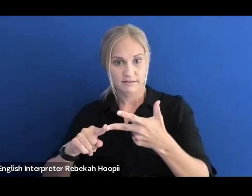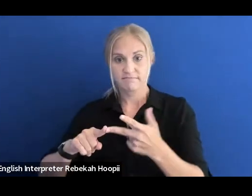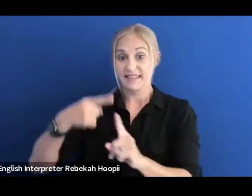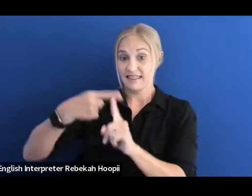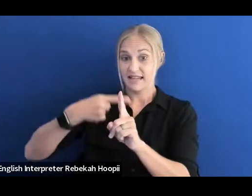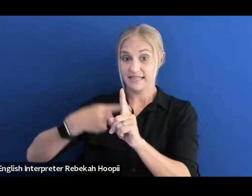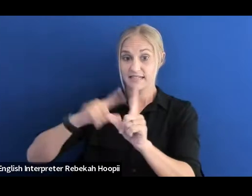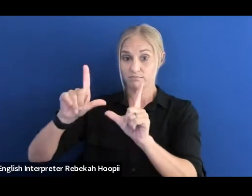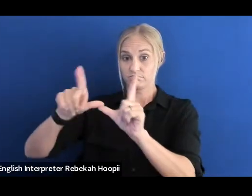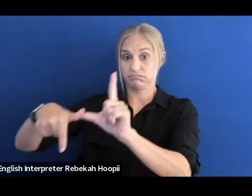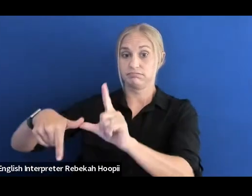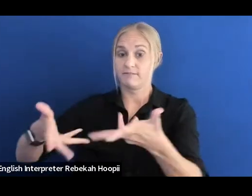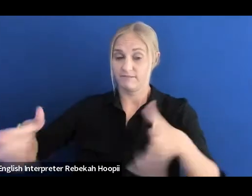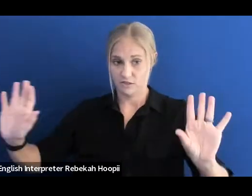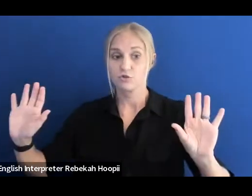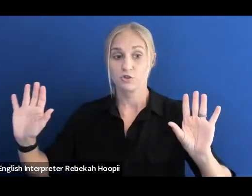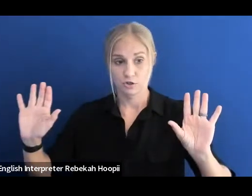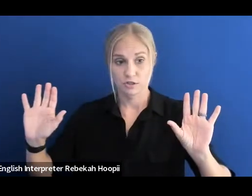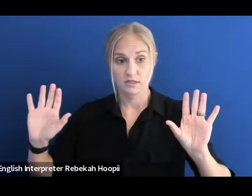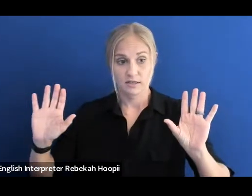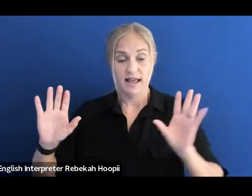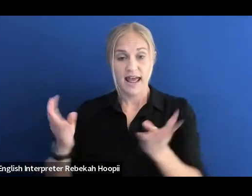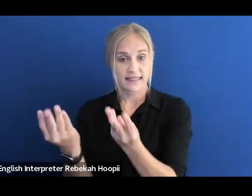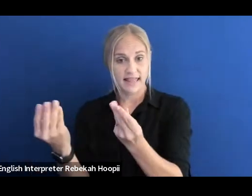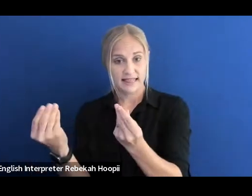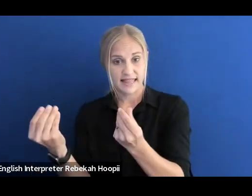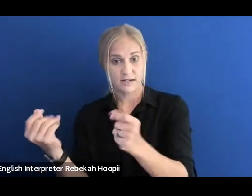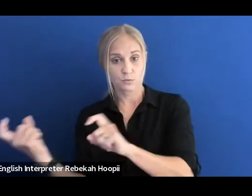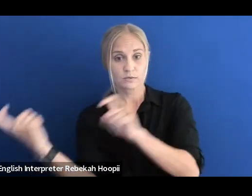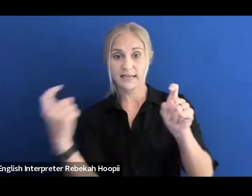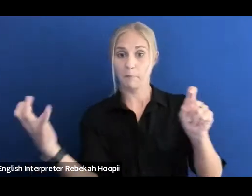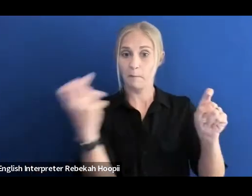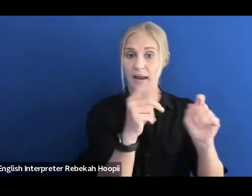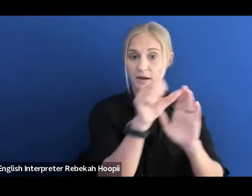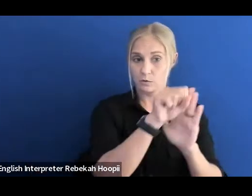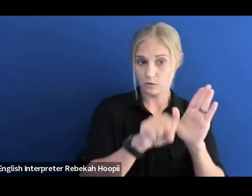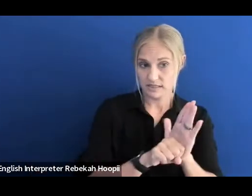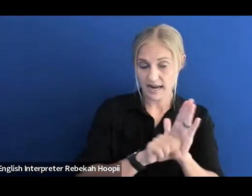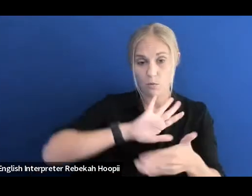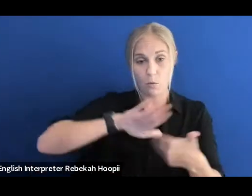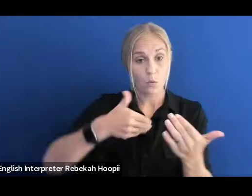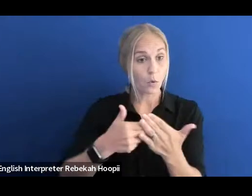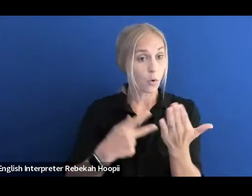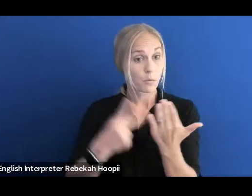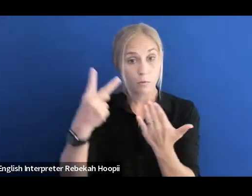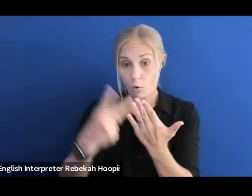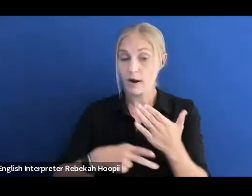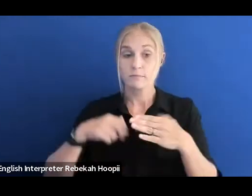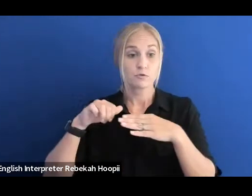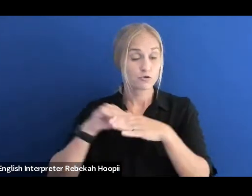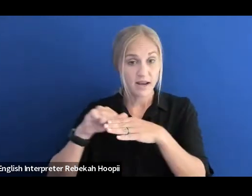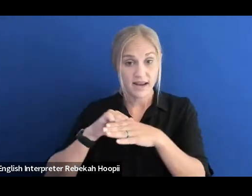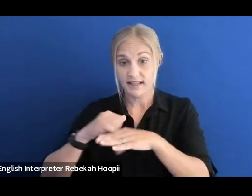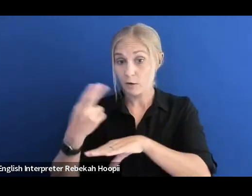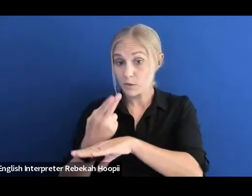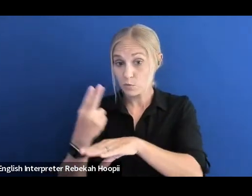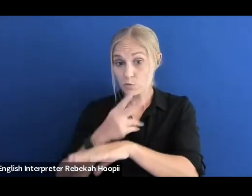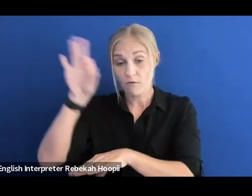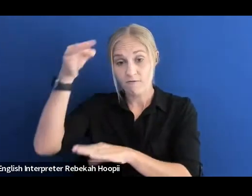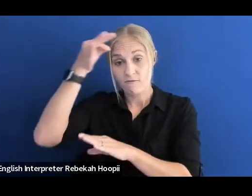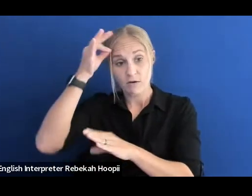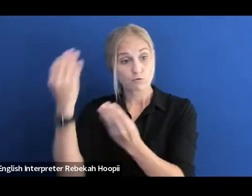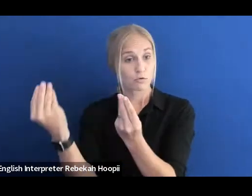end, those lease lands go back to the state, and then all programs that are going on the federal land